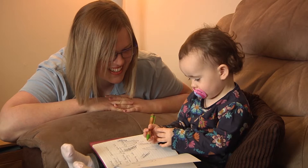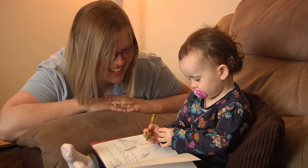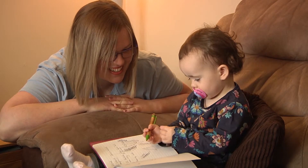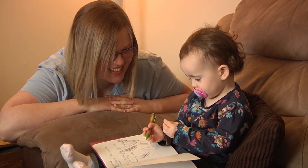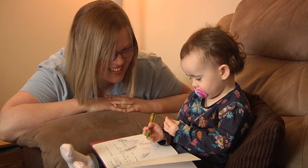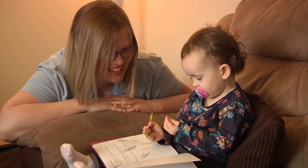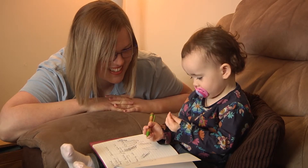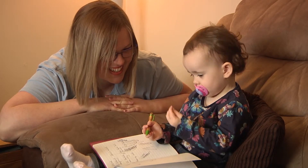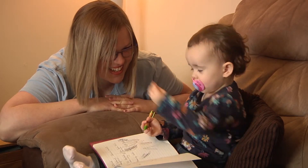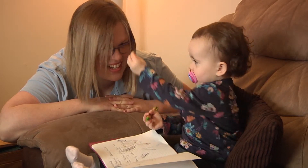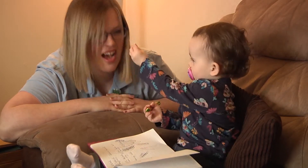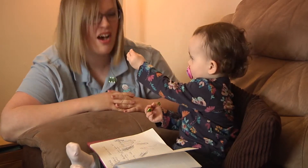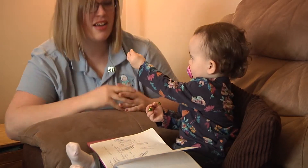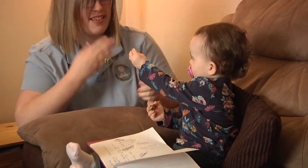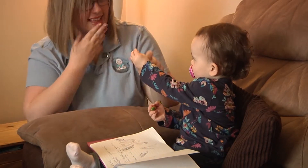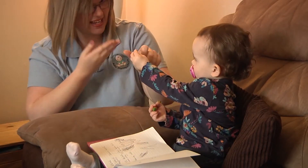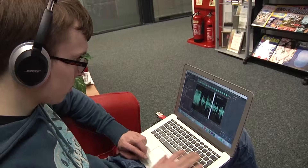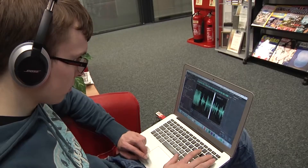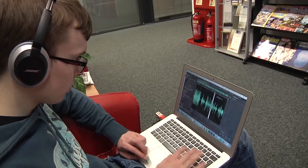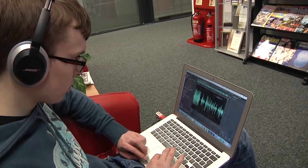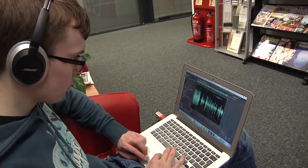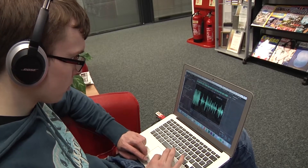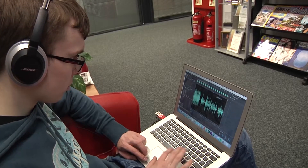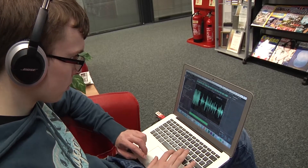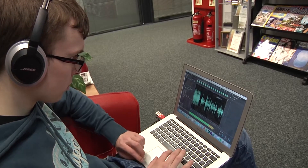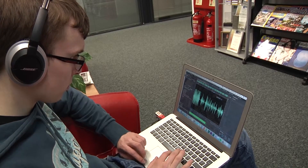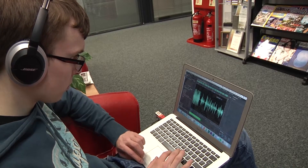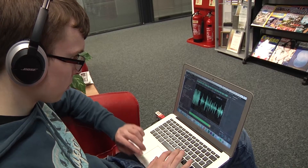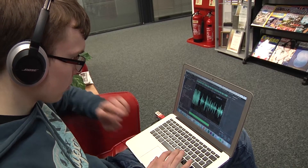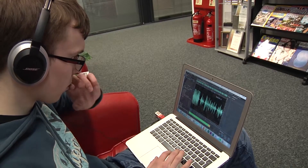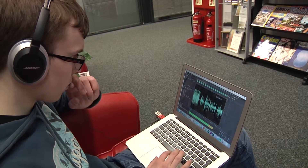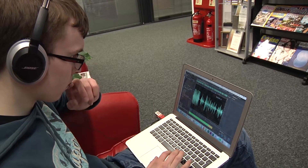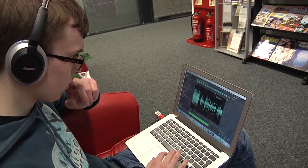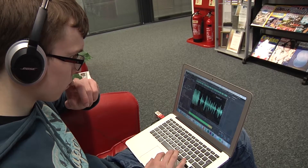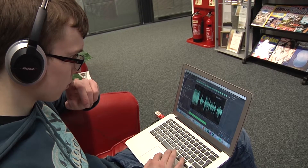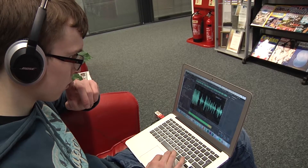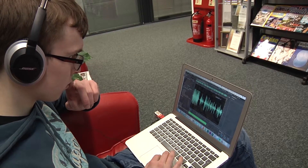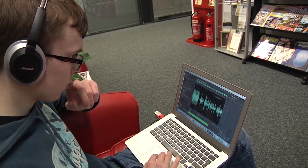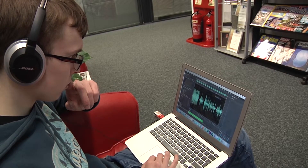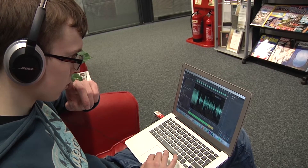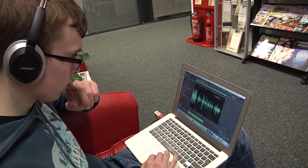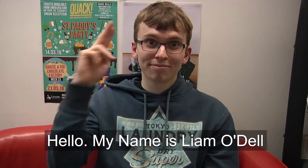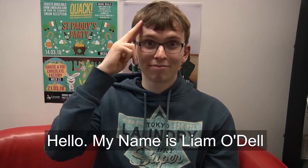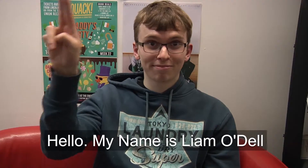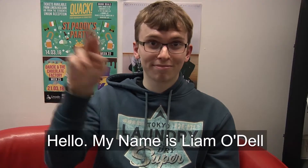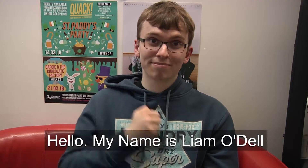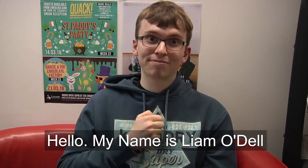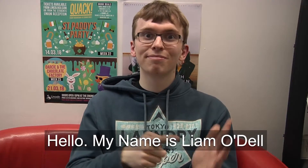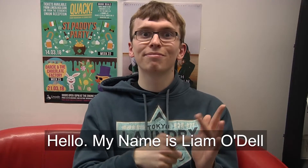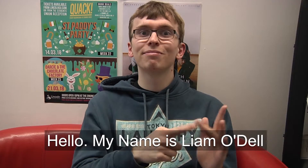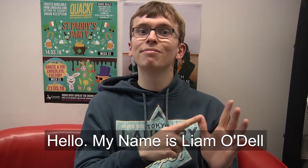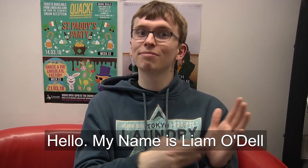children like Esme can really get involved with other pupils. Esme is just starting her education, but other deaf students are just